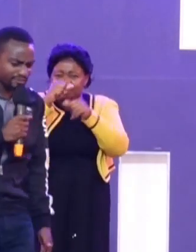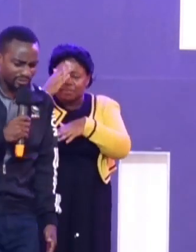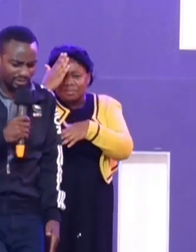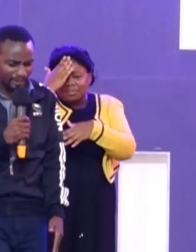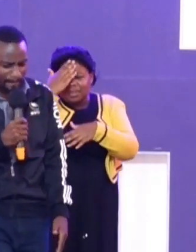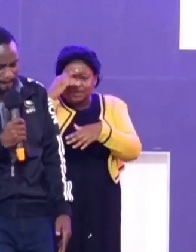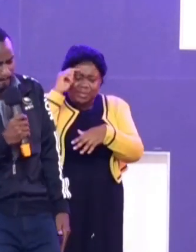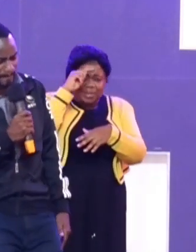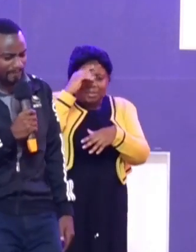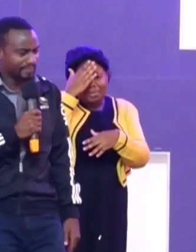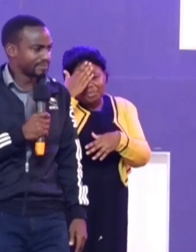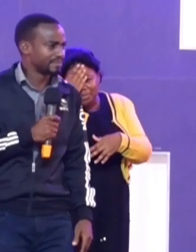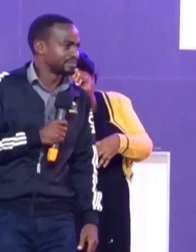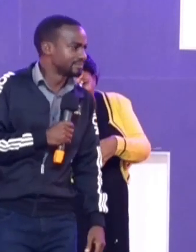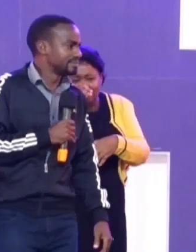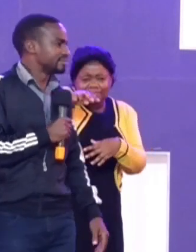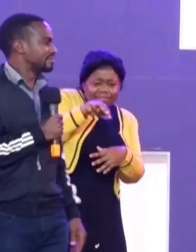walking careful.